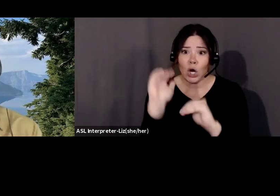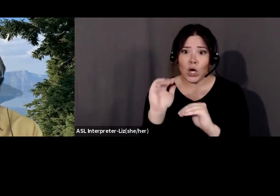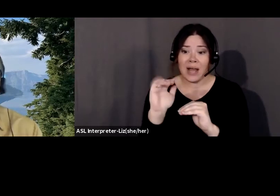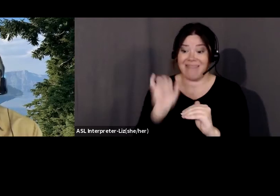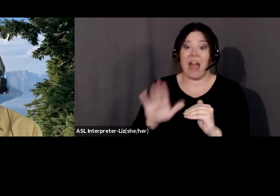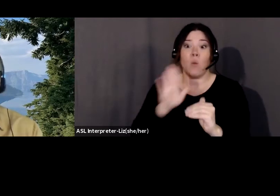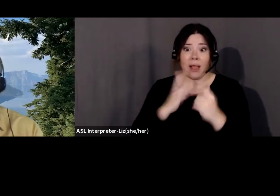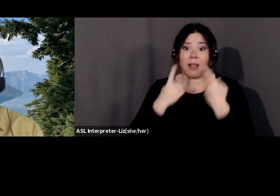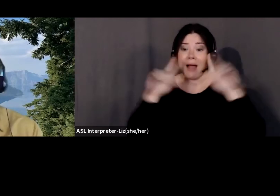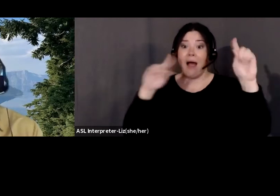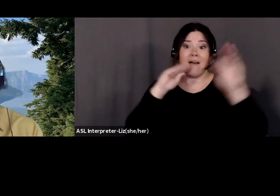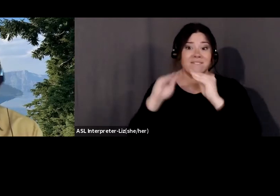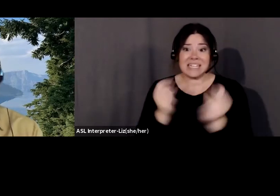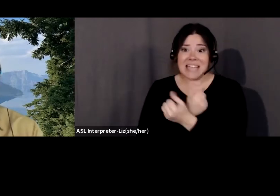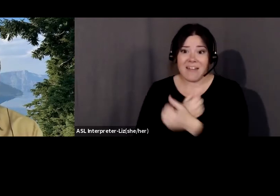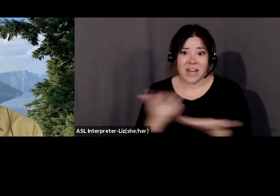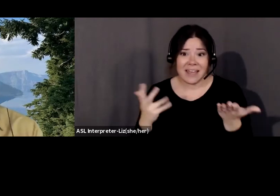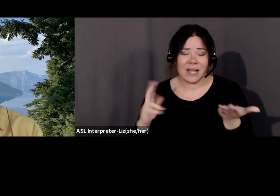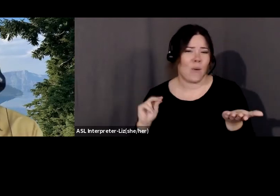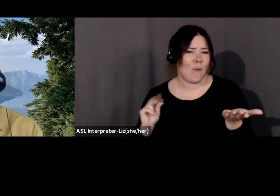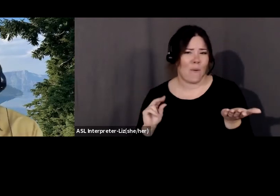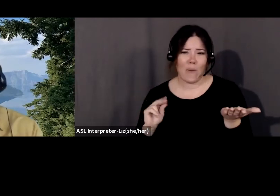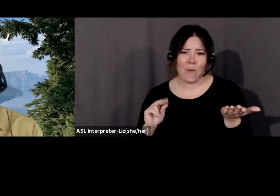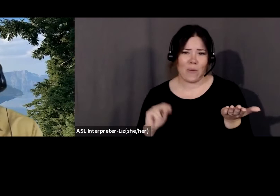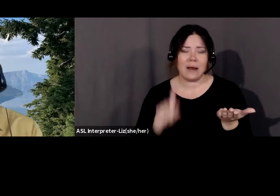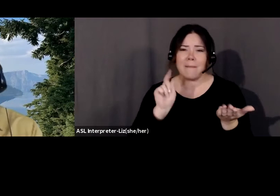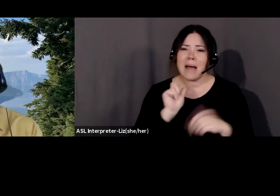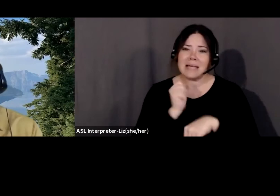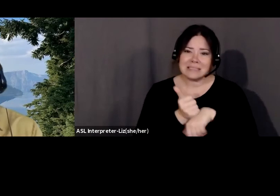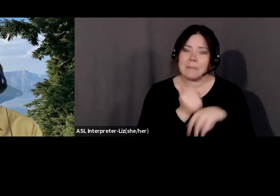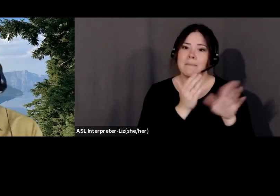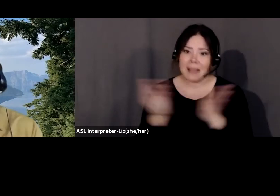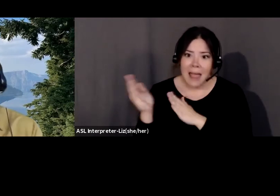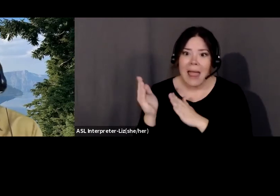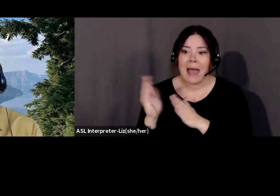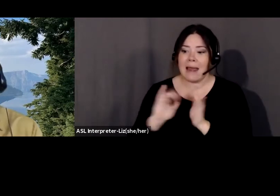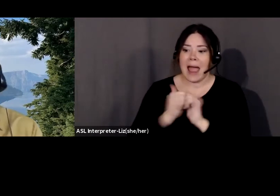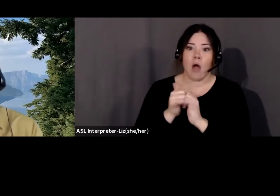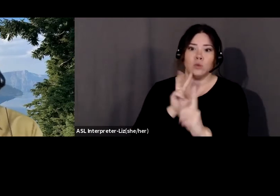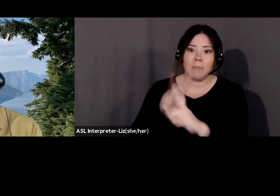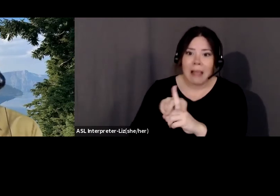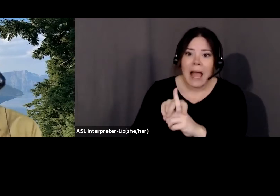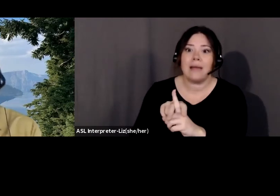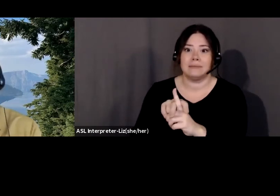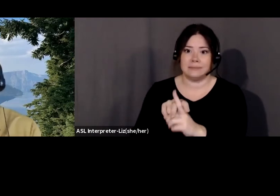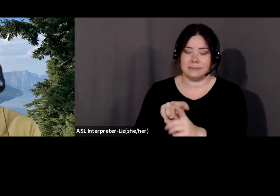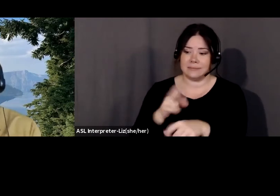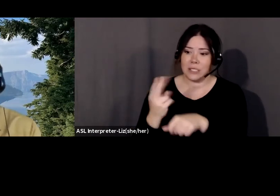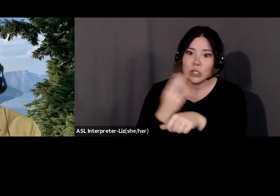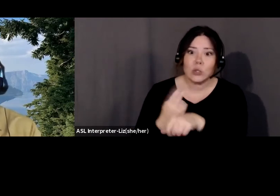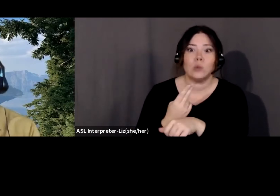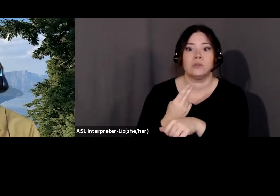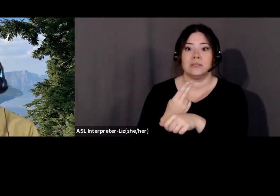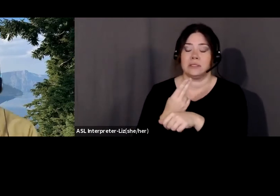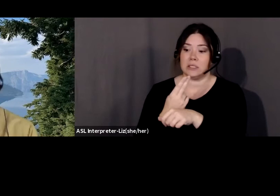plan to intentionally install those systems and practices that I just mentioned, and then a way to monitor